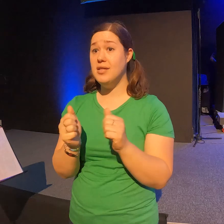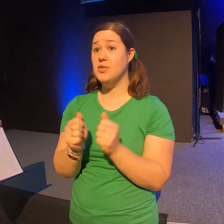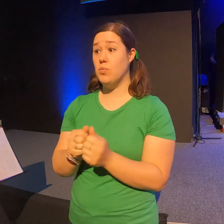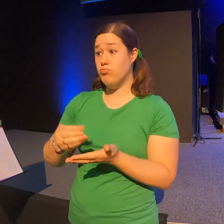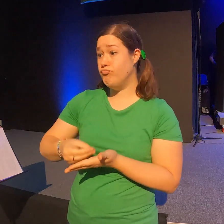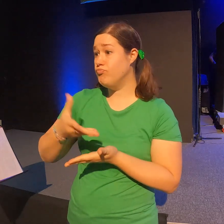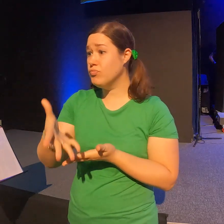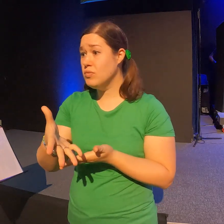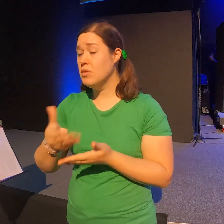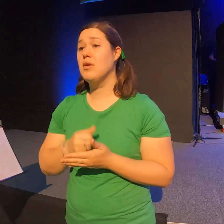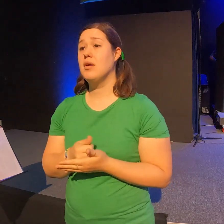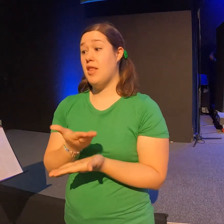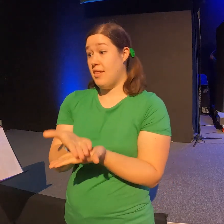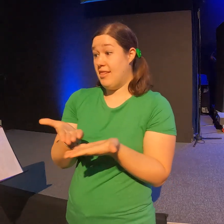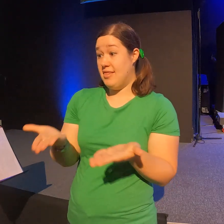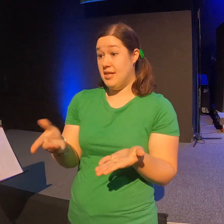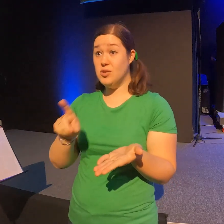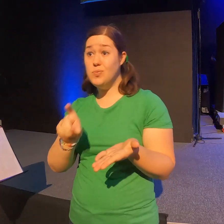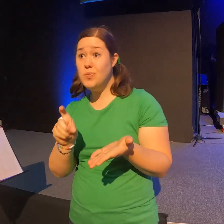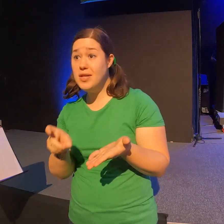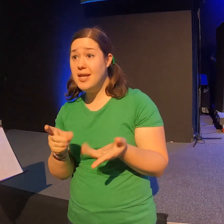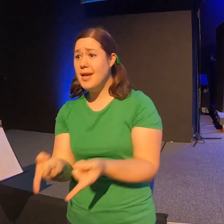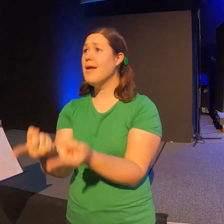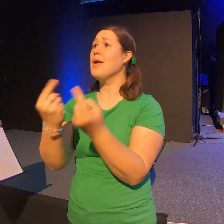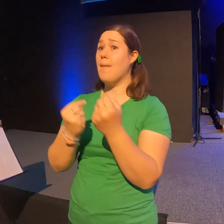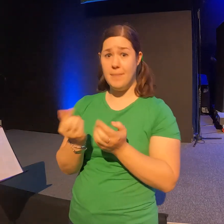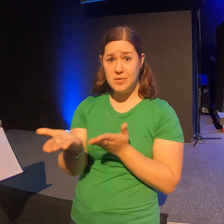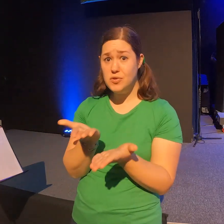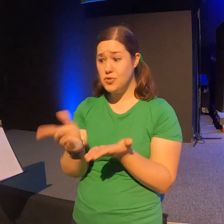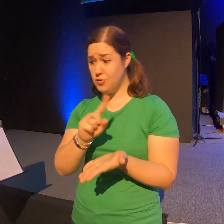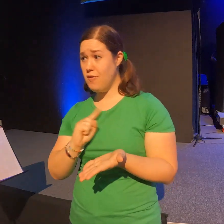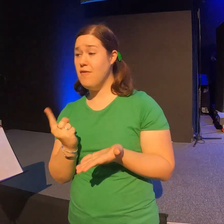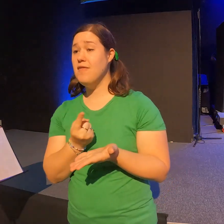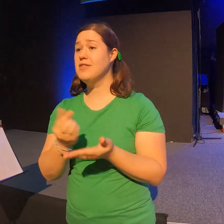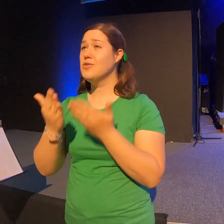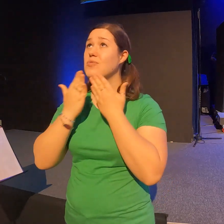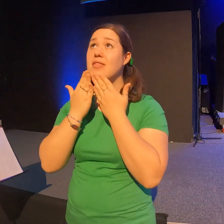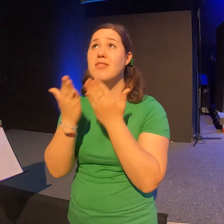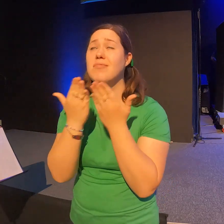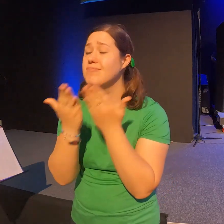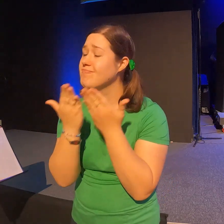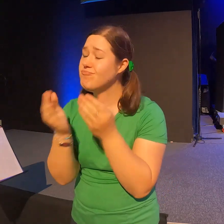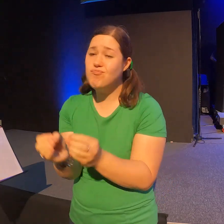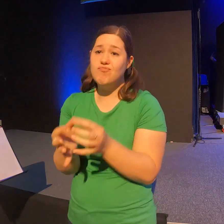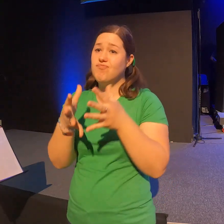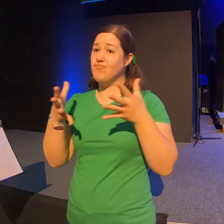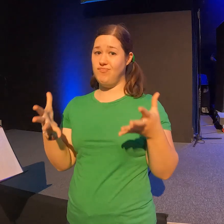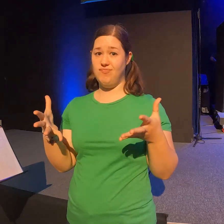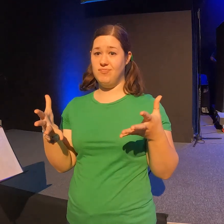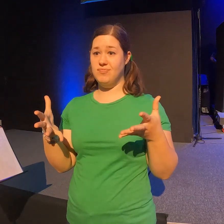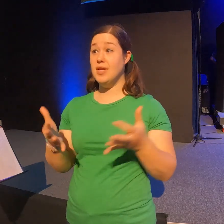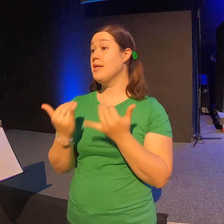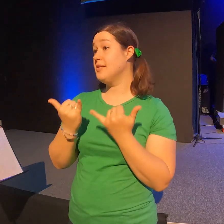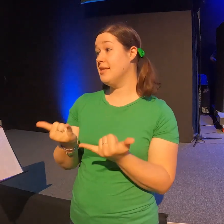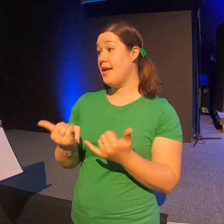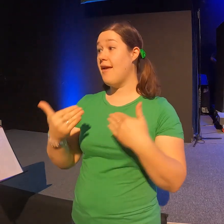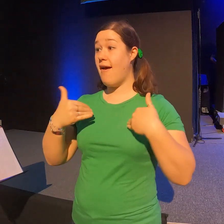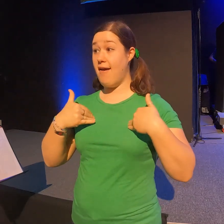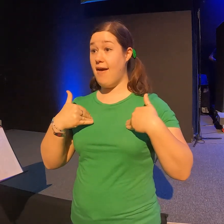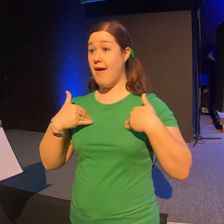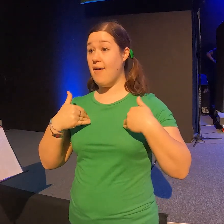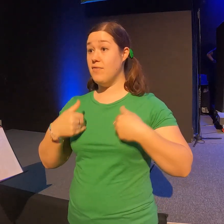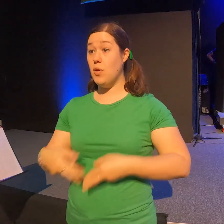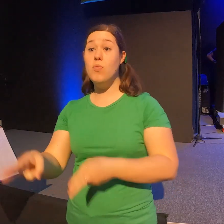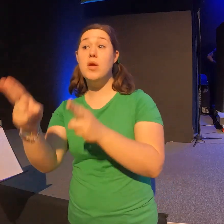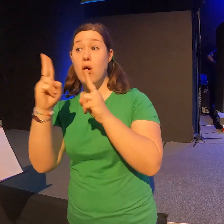in-kind goods and coming over and serving, and we cannot say thank you enough. And today, I have the distinct honor and privilege